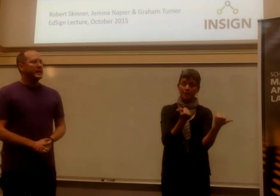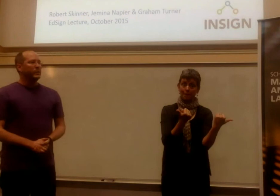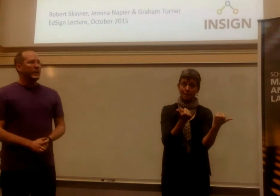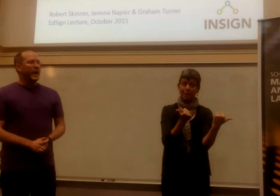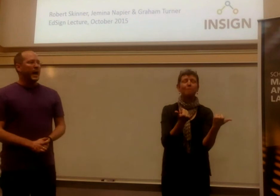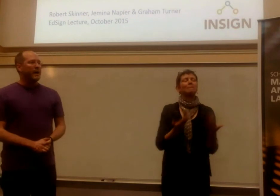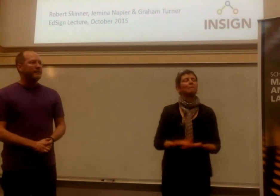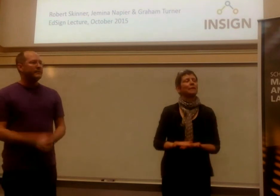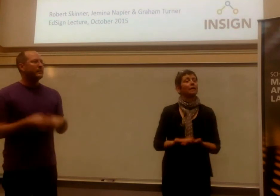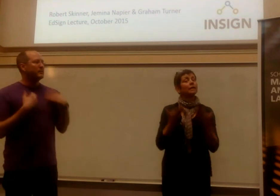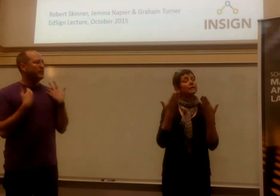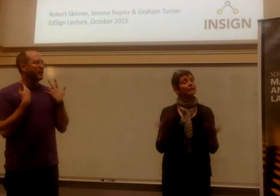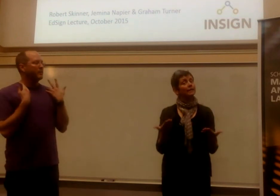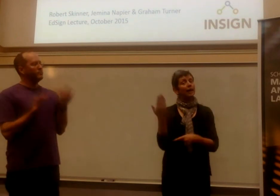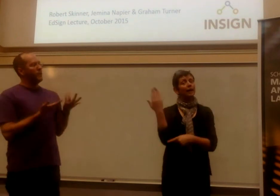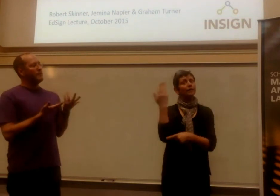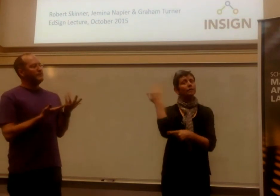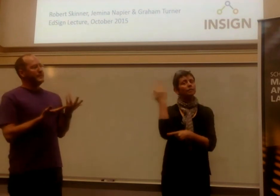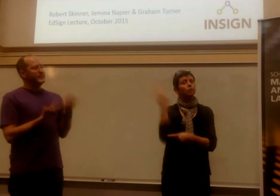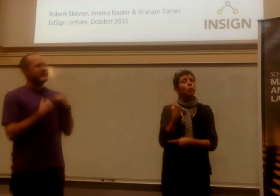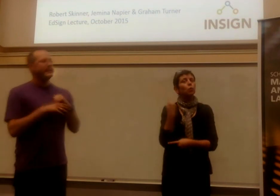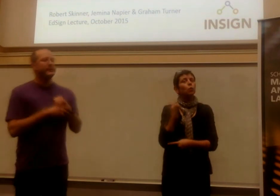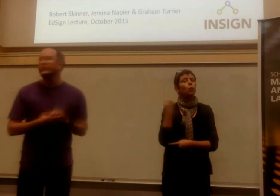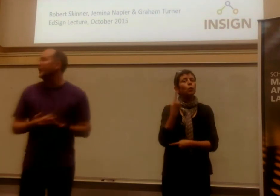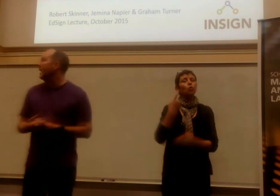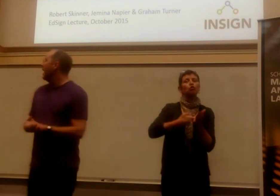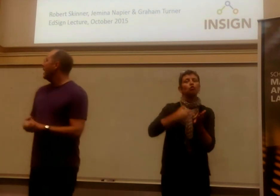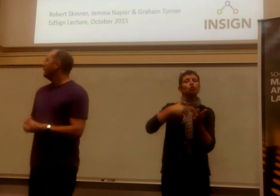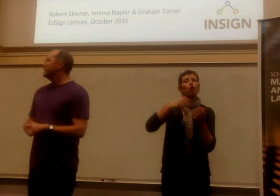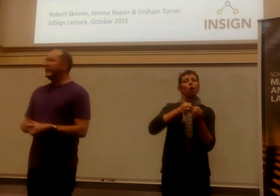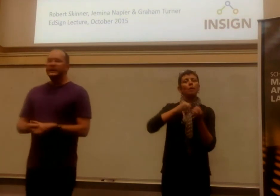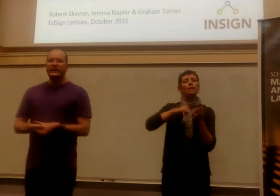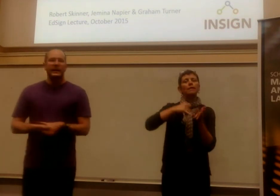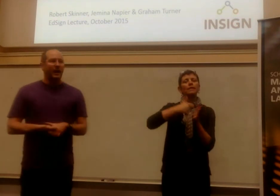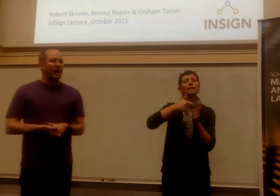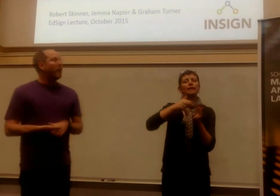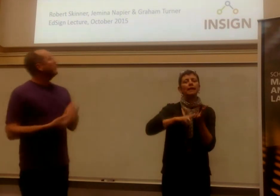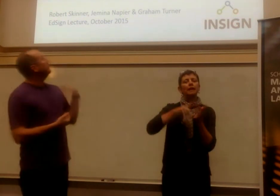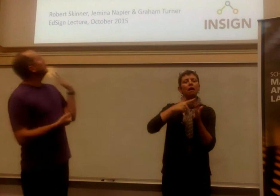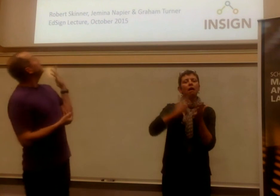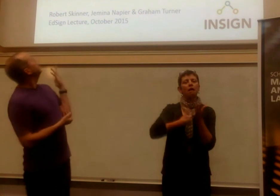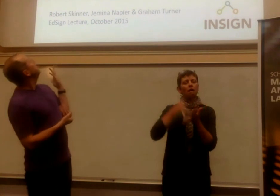we have Rob Skinner presenting on